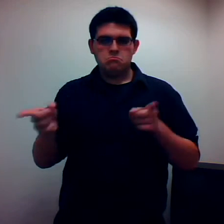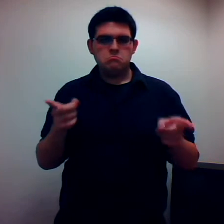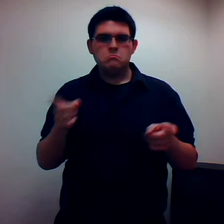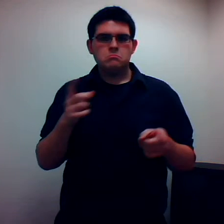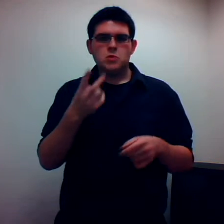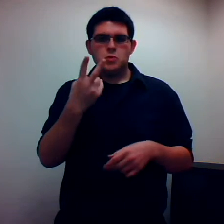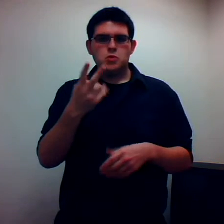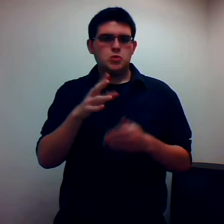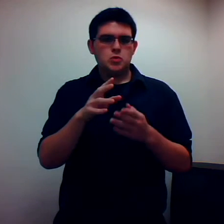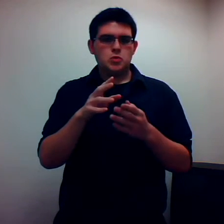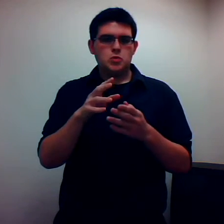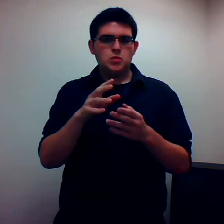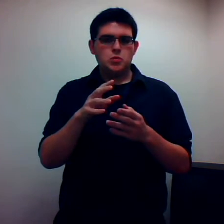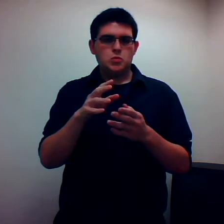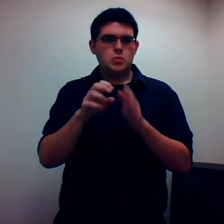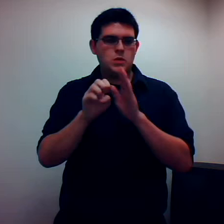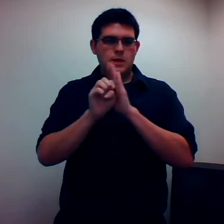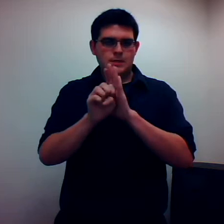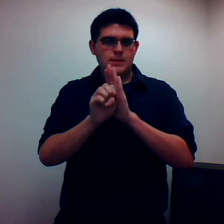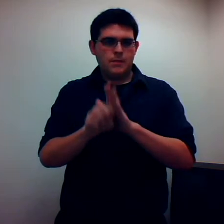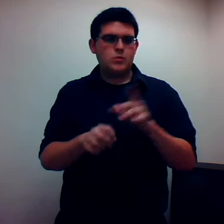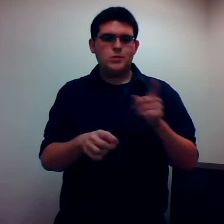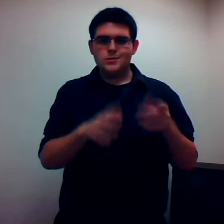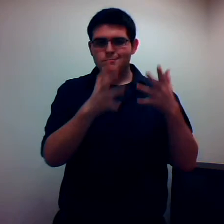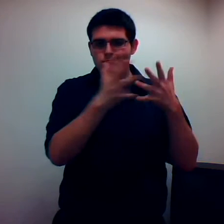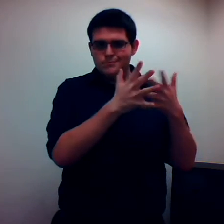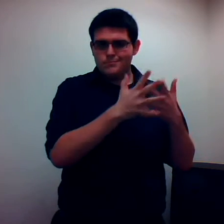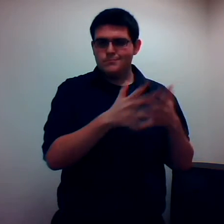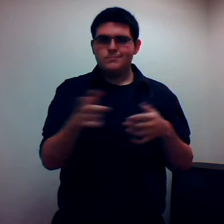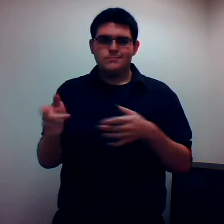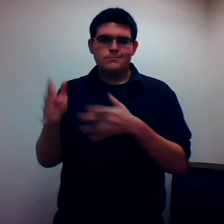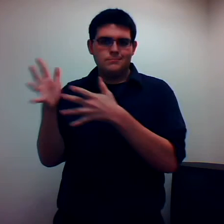reading, writing, and research projects for your students at all levels, and